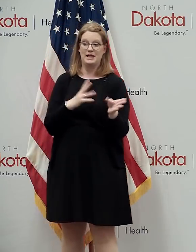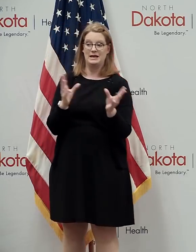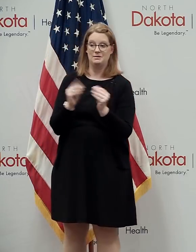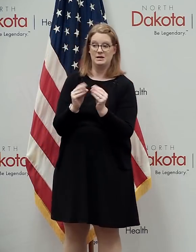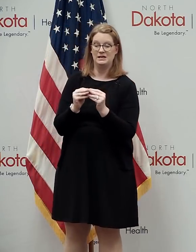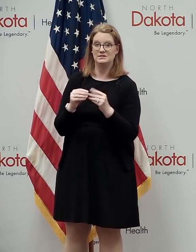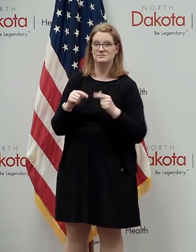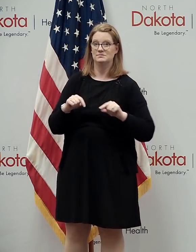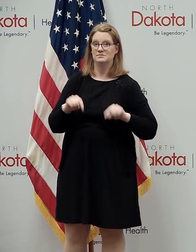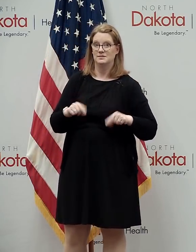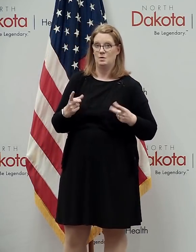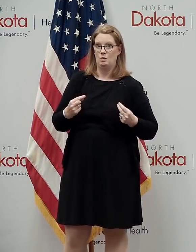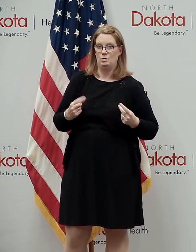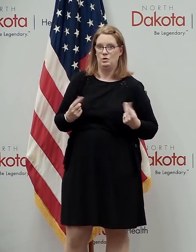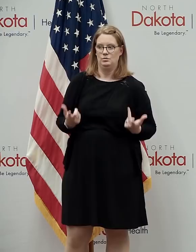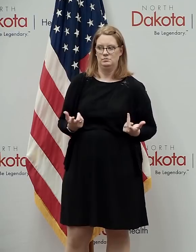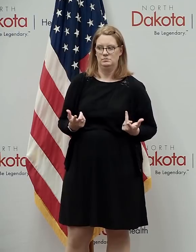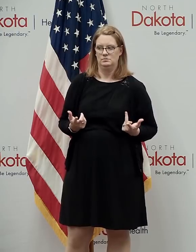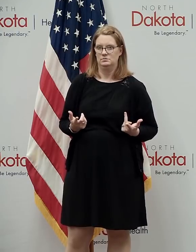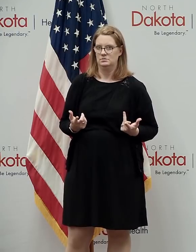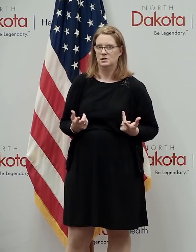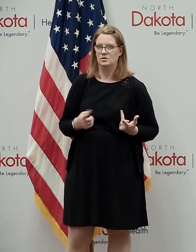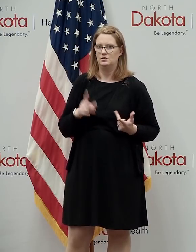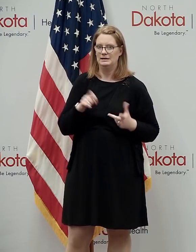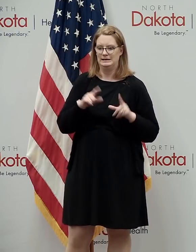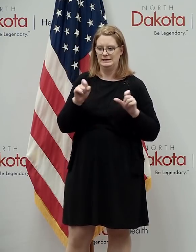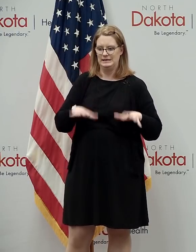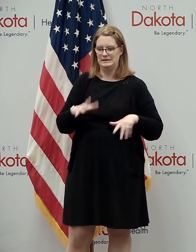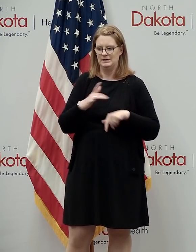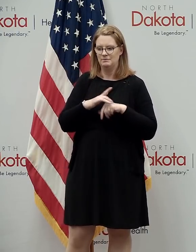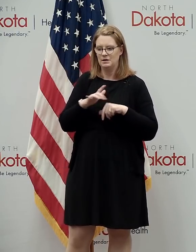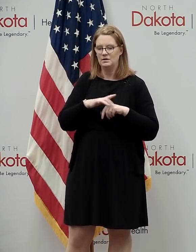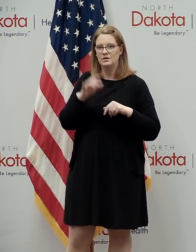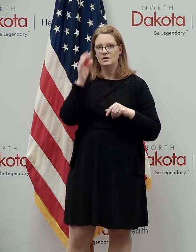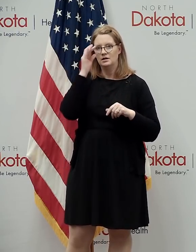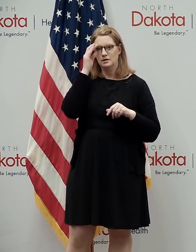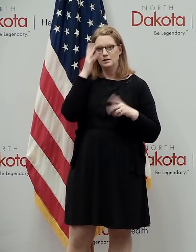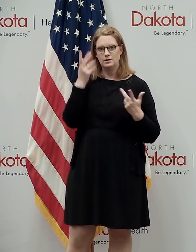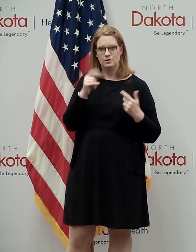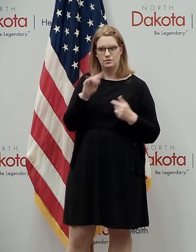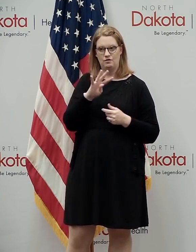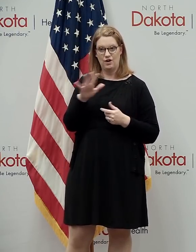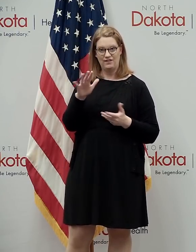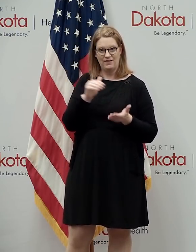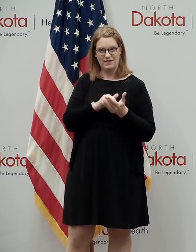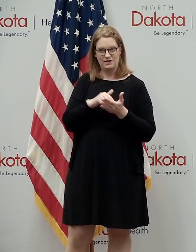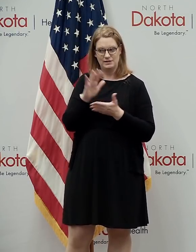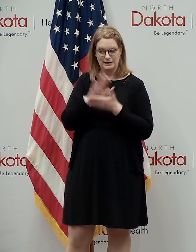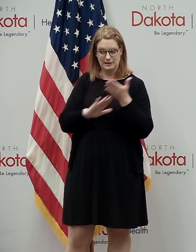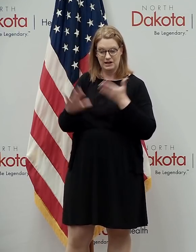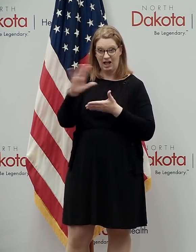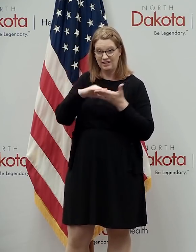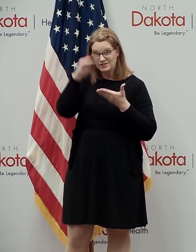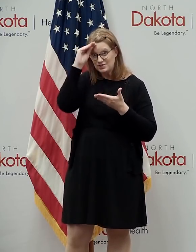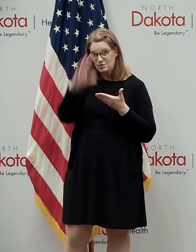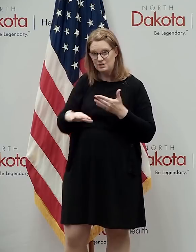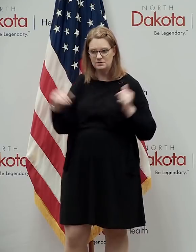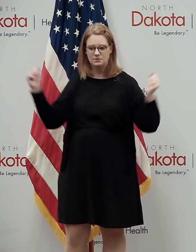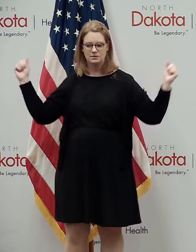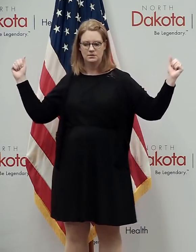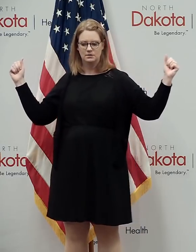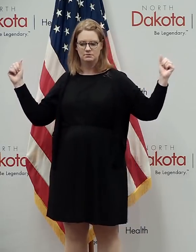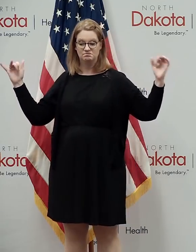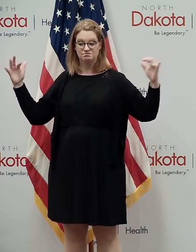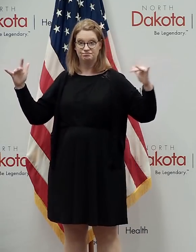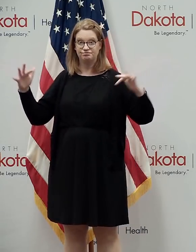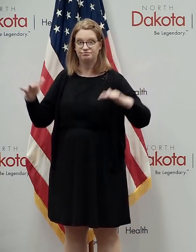up as a state to make sure that we've got the testing capacity for when we think about having 45,000 college students coming back, some of them